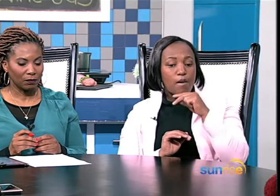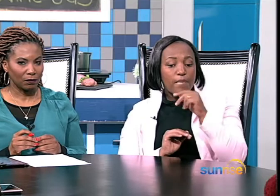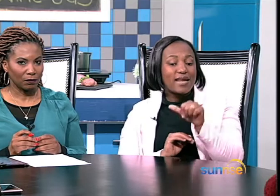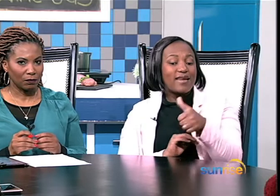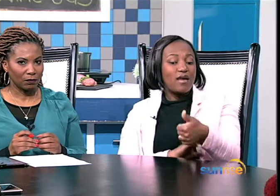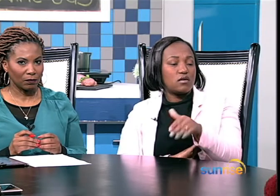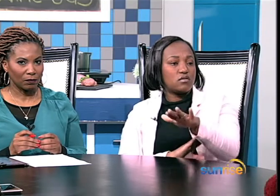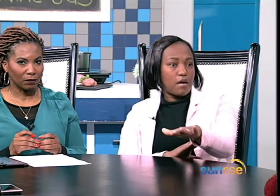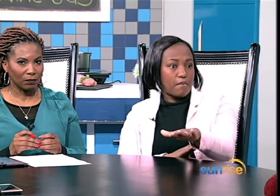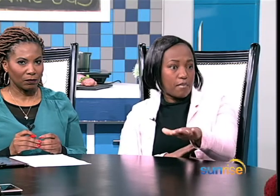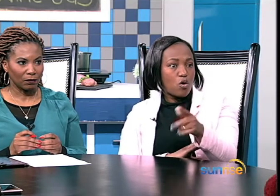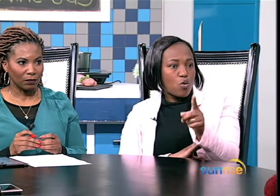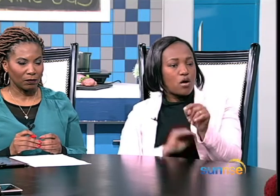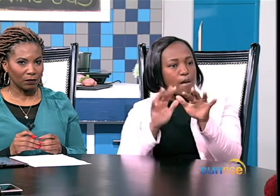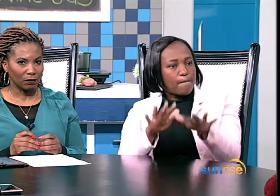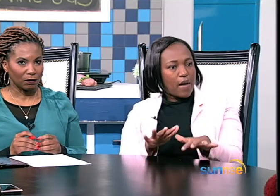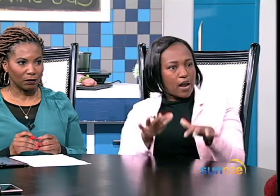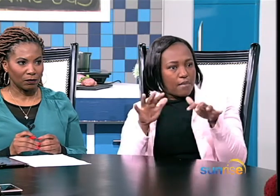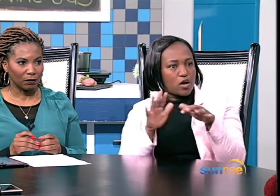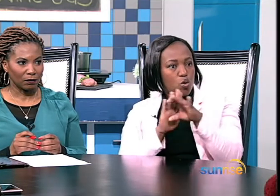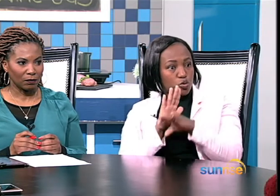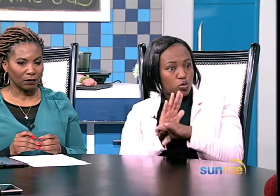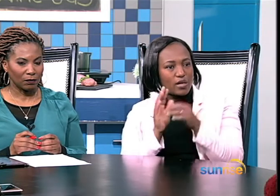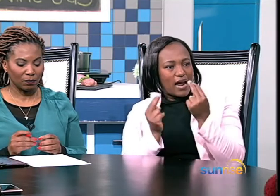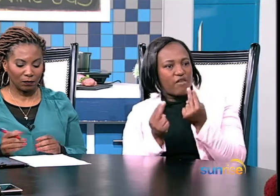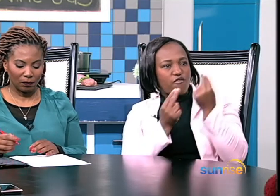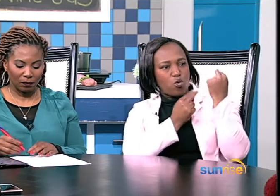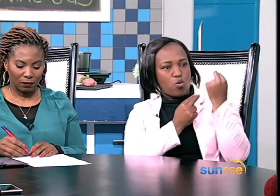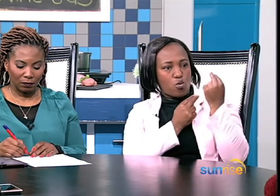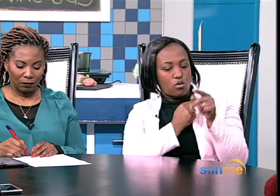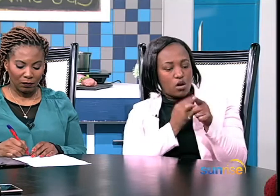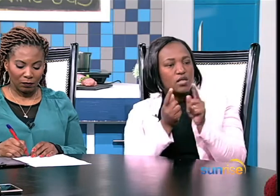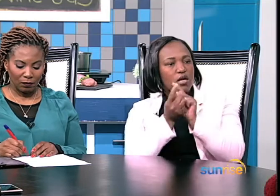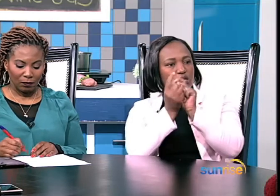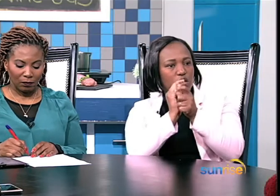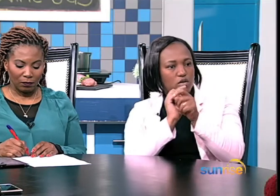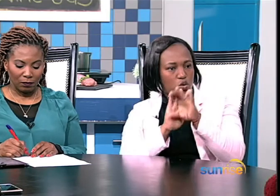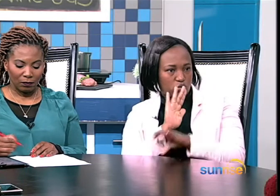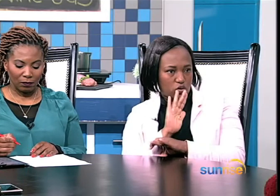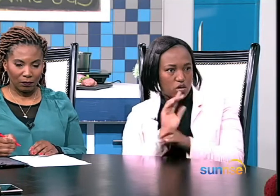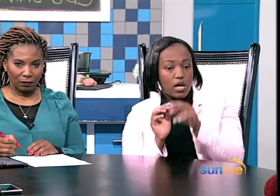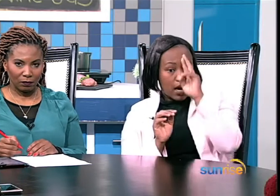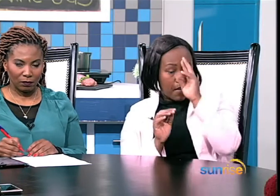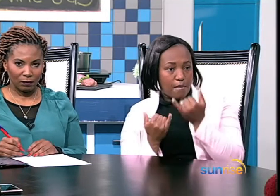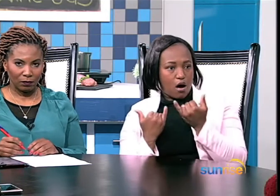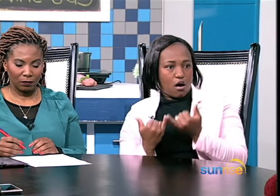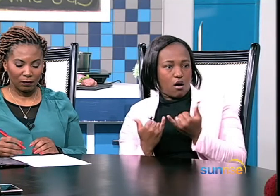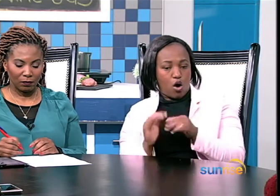the Parliamentary Constitutional Review Committee that will be able to change the Constitution. Remember, currently the Constitution is stating that it's